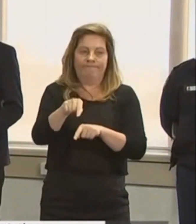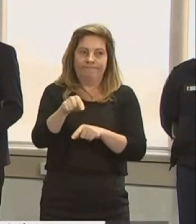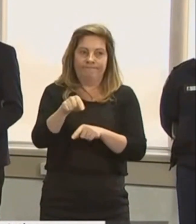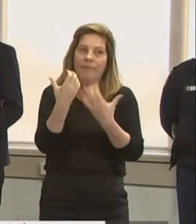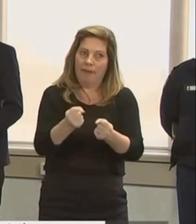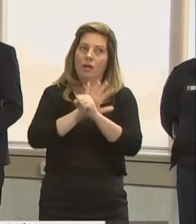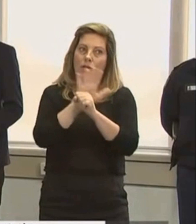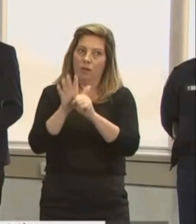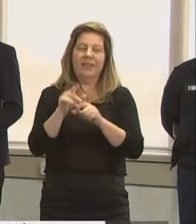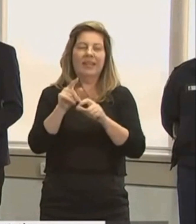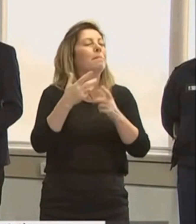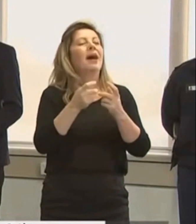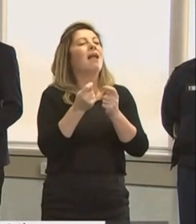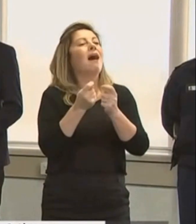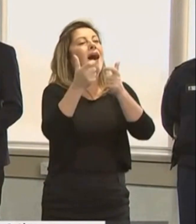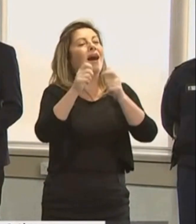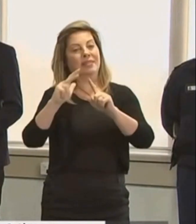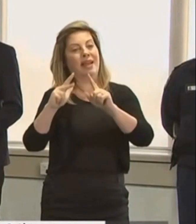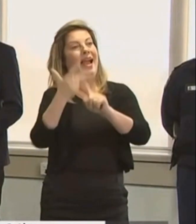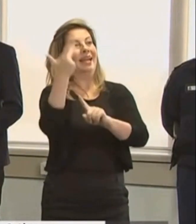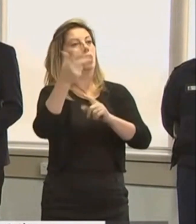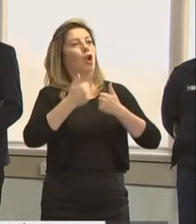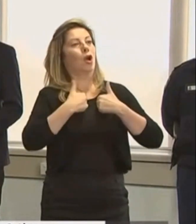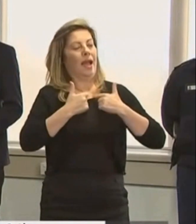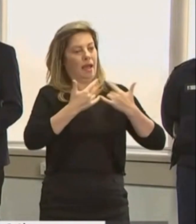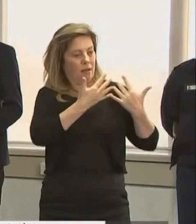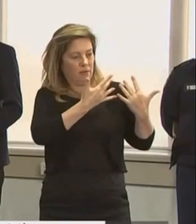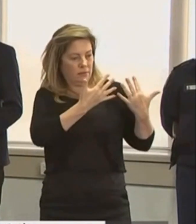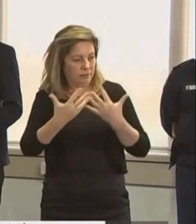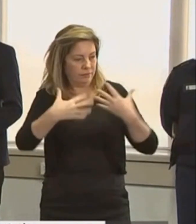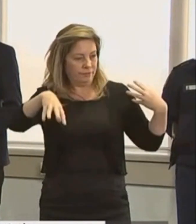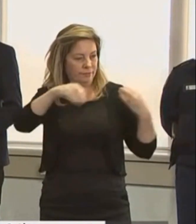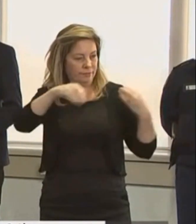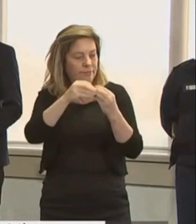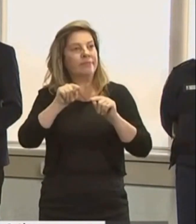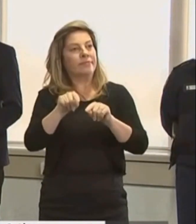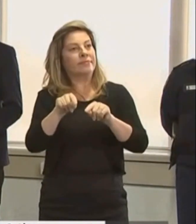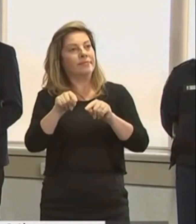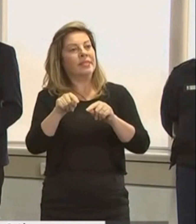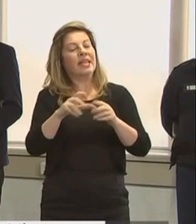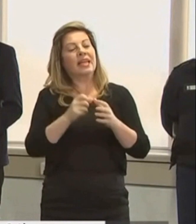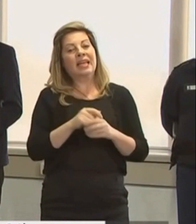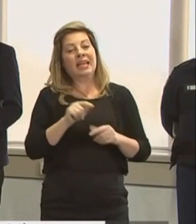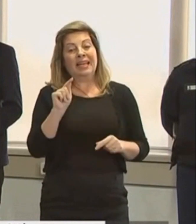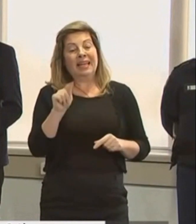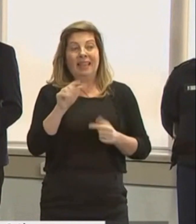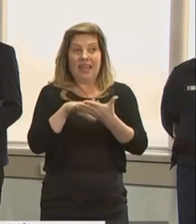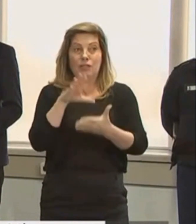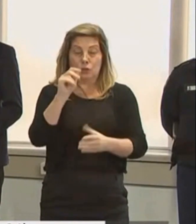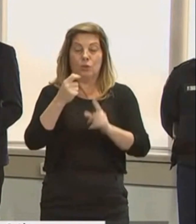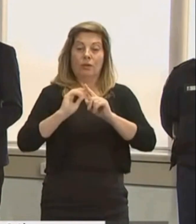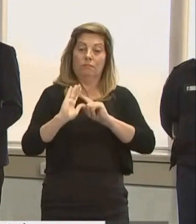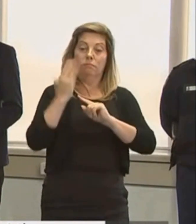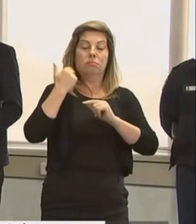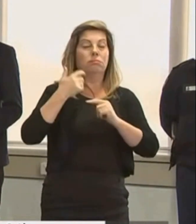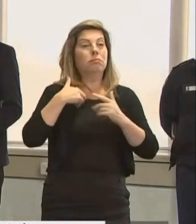who may have a positive test result that came in after 8 p.m. last night. That student, well,